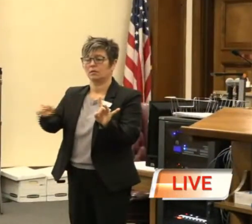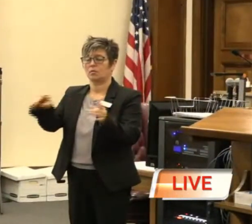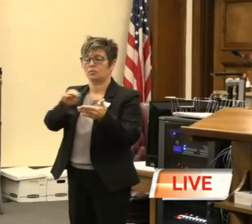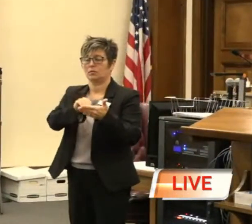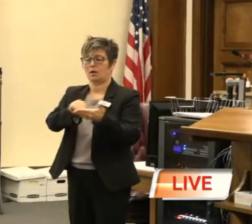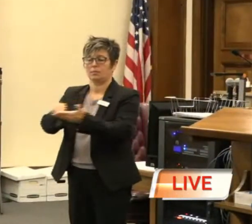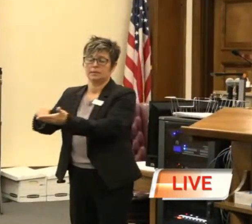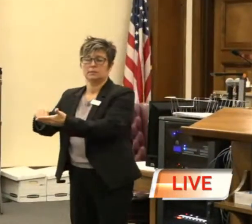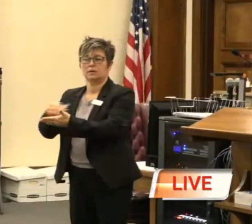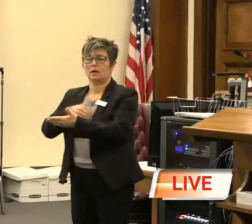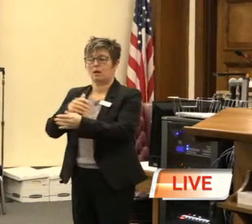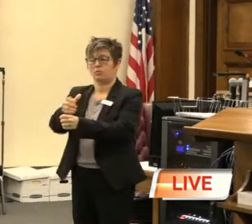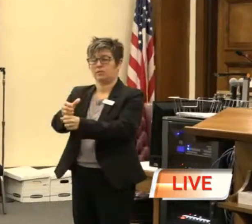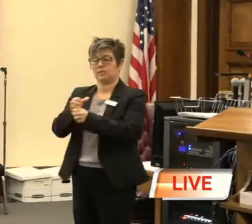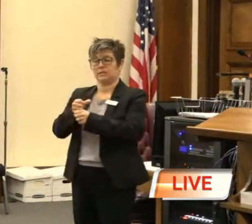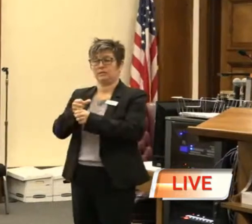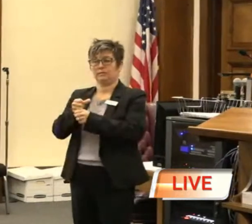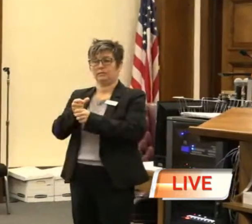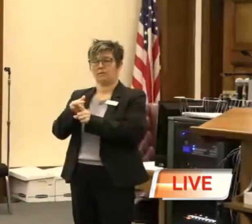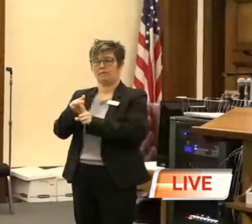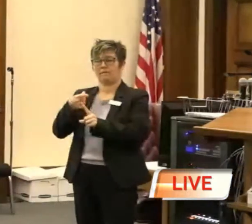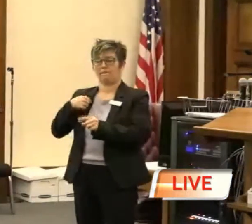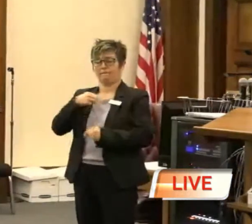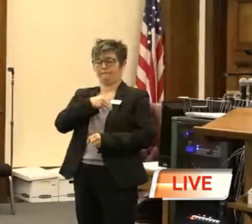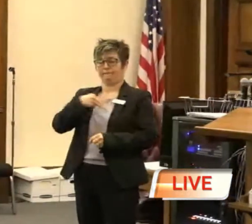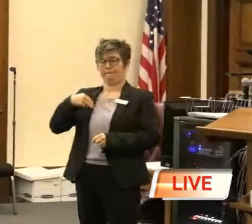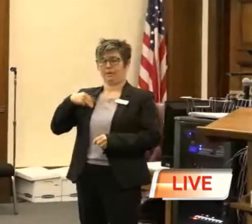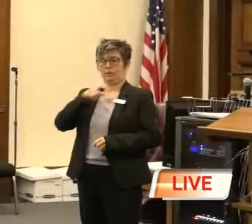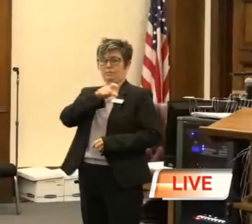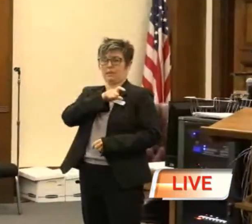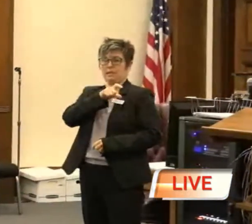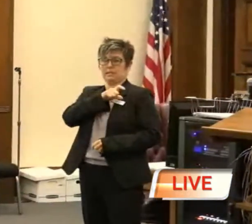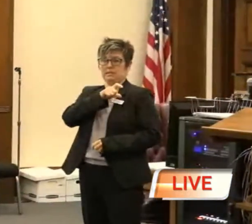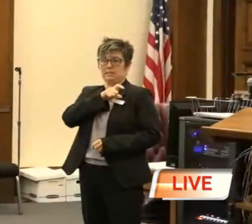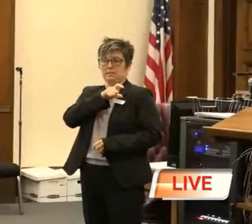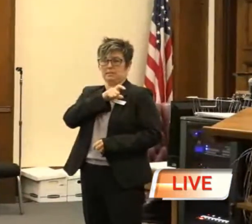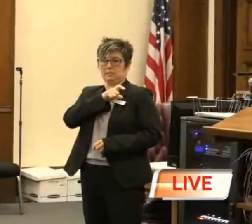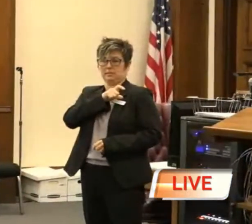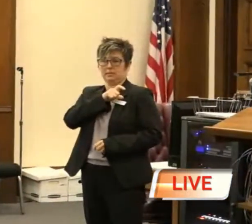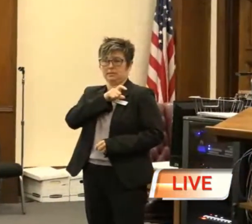received directly from the Marietta Police Department.